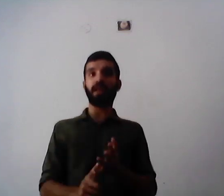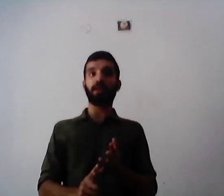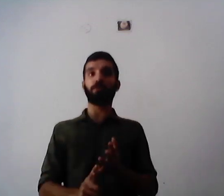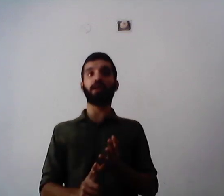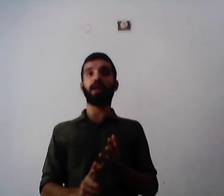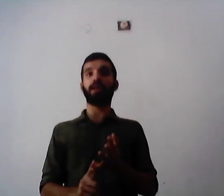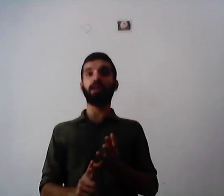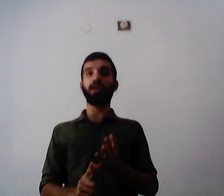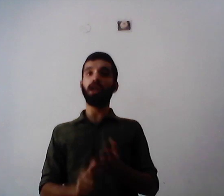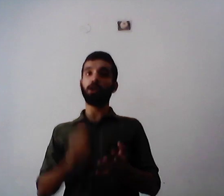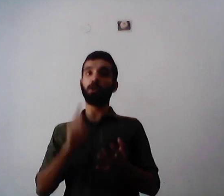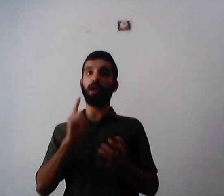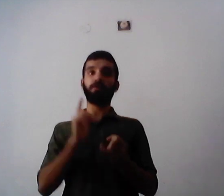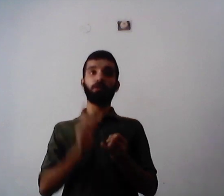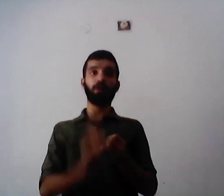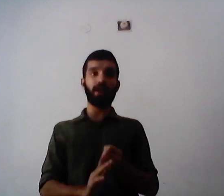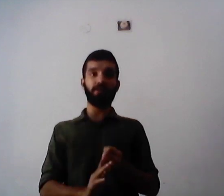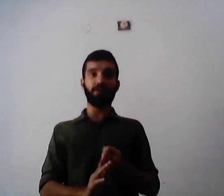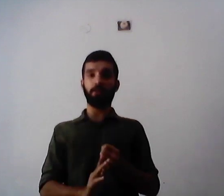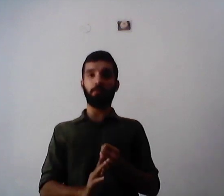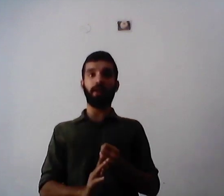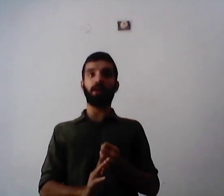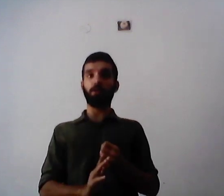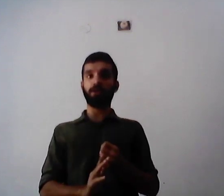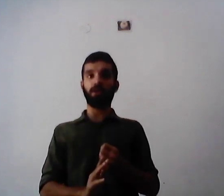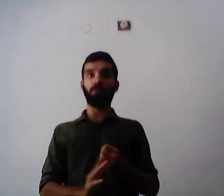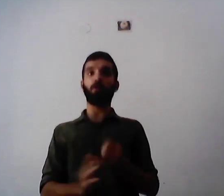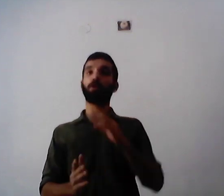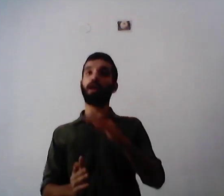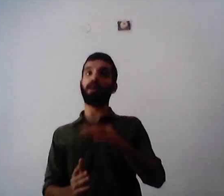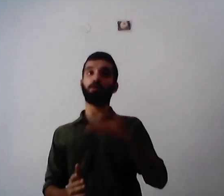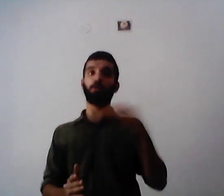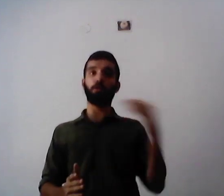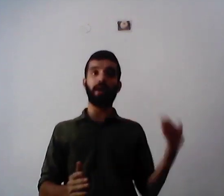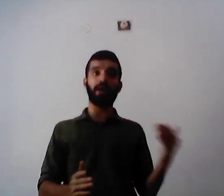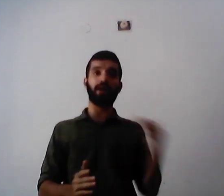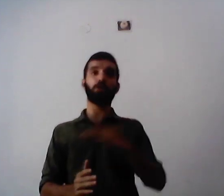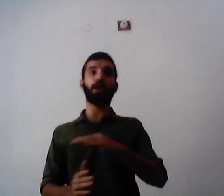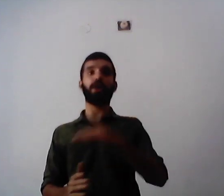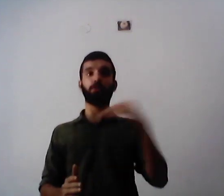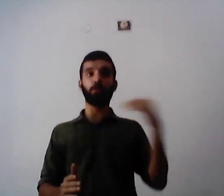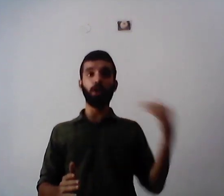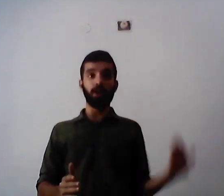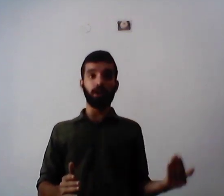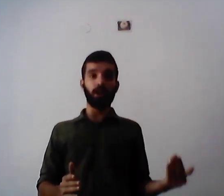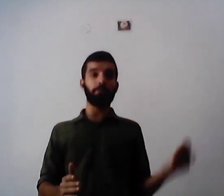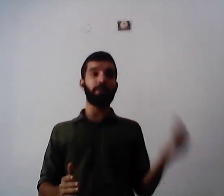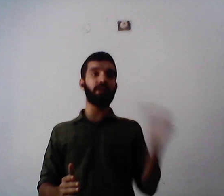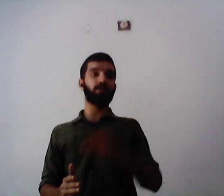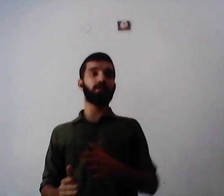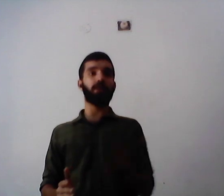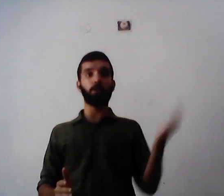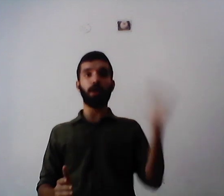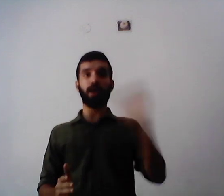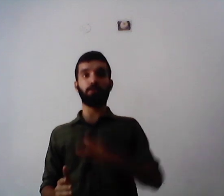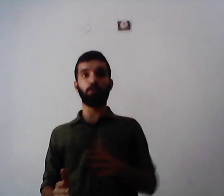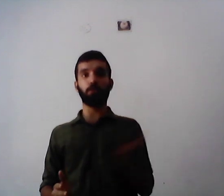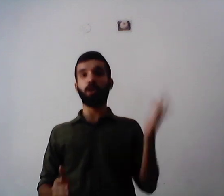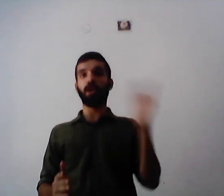of clarity, you have to clarify it by now itself, or you have to go back and you have to turn the pages and you have to